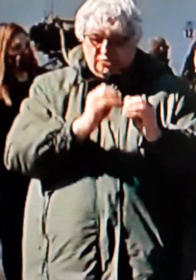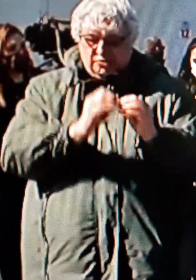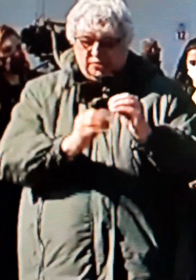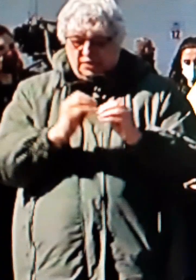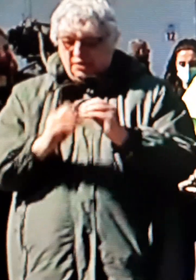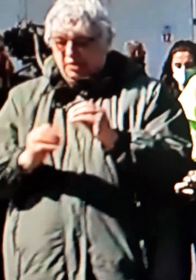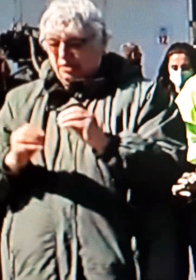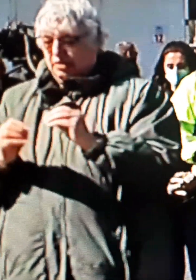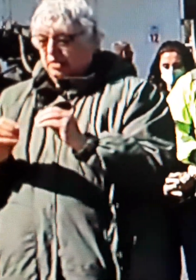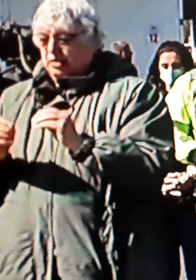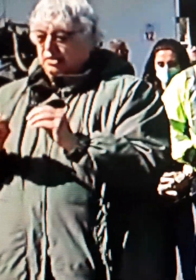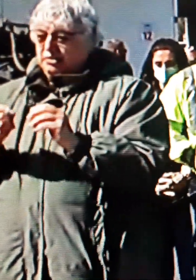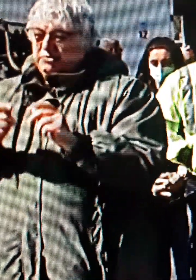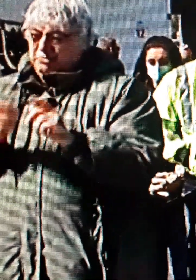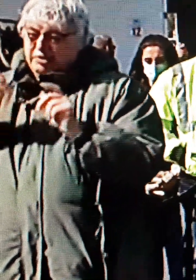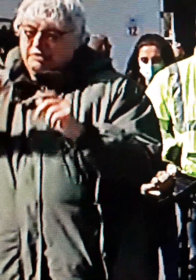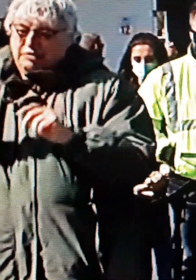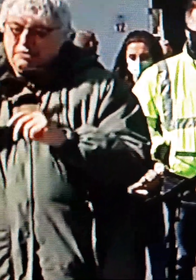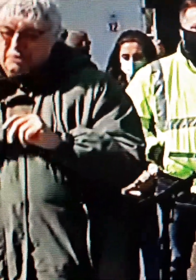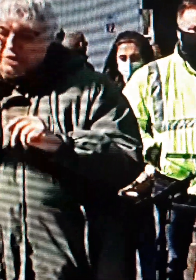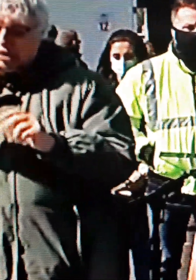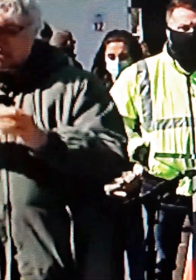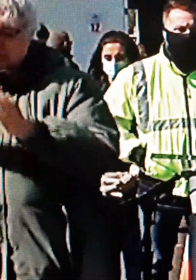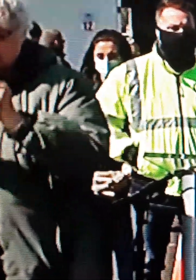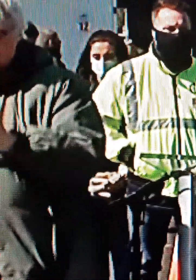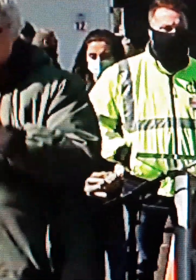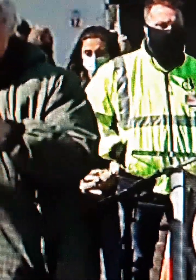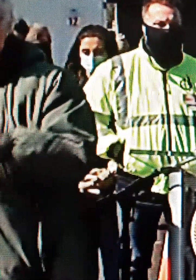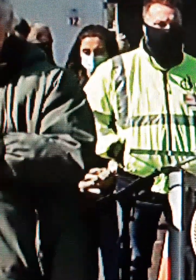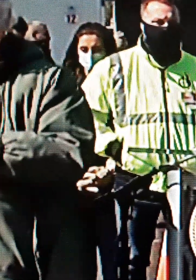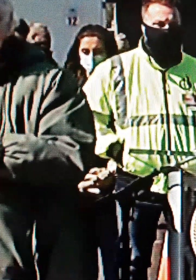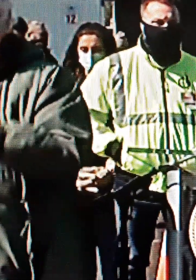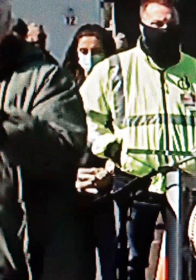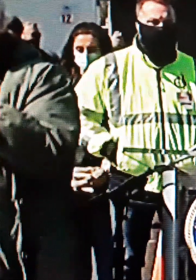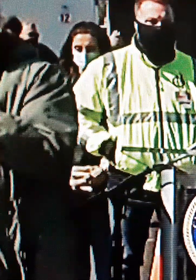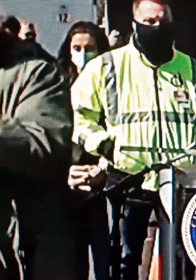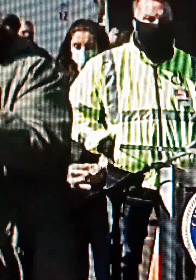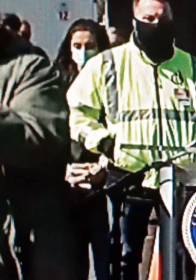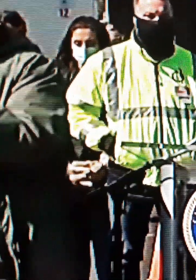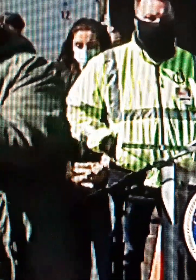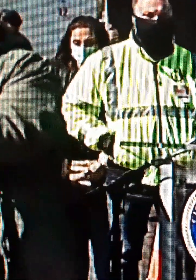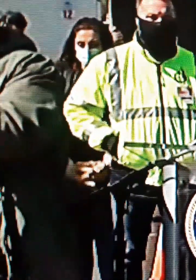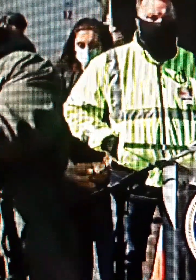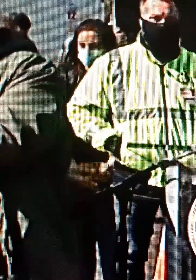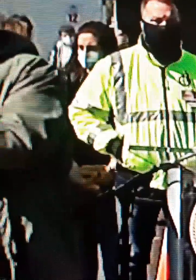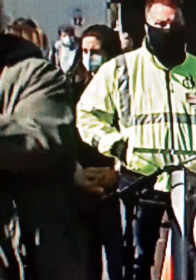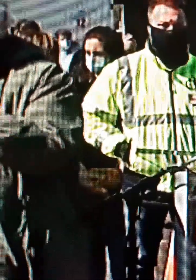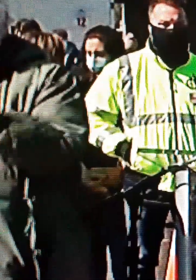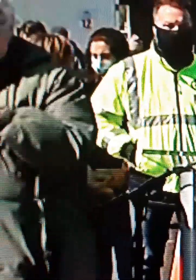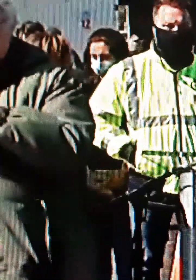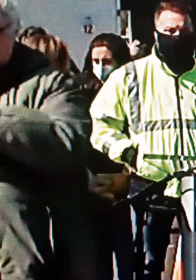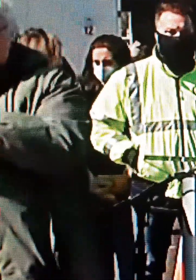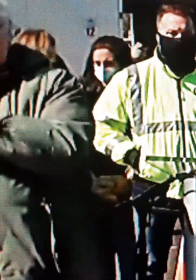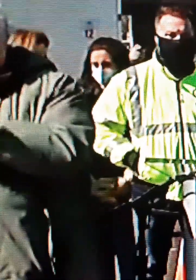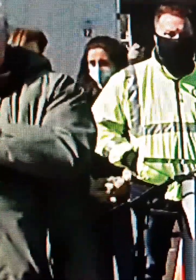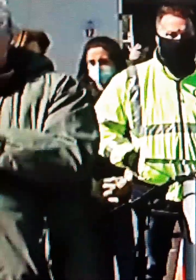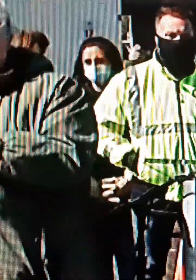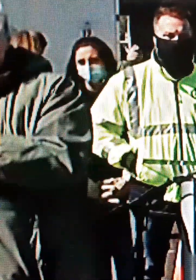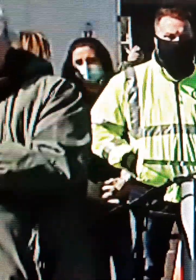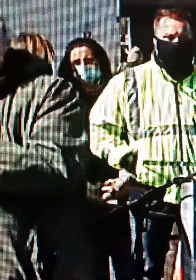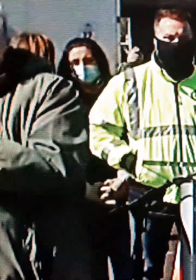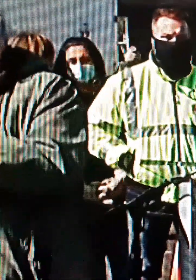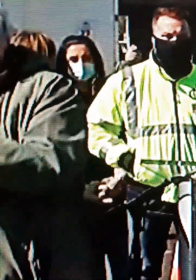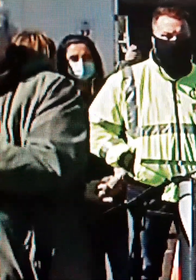to fix your situation. Document the damages to your home, to